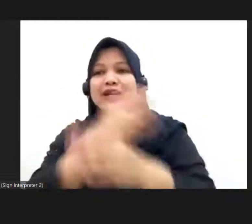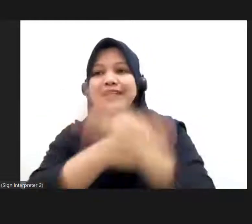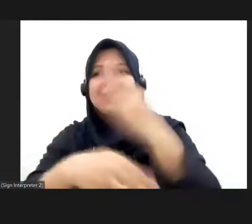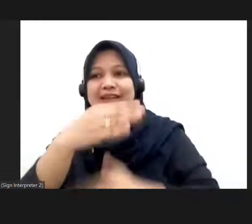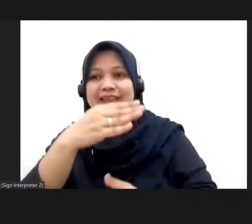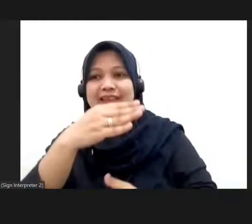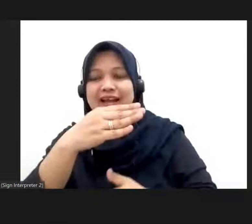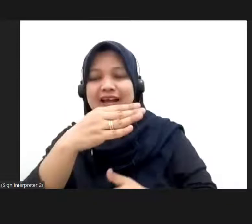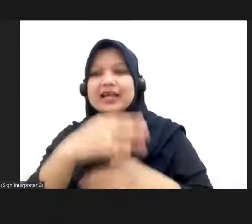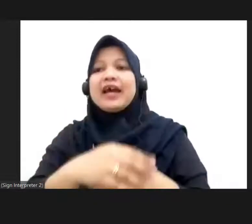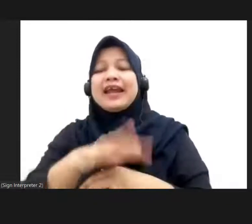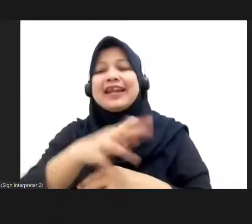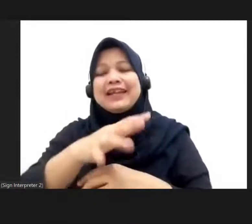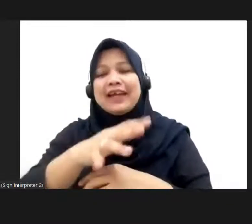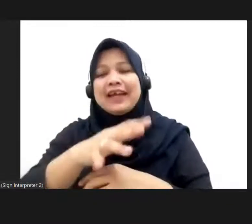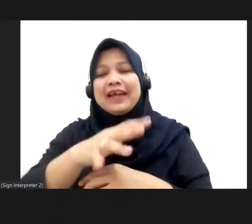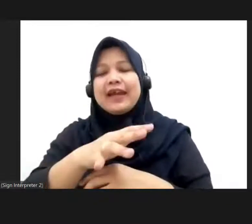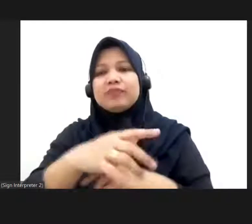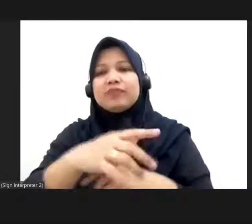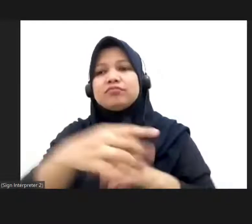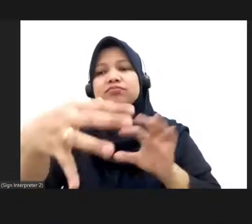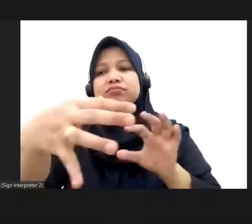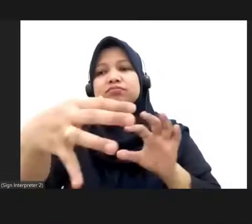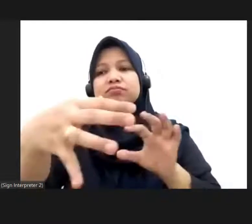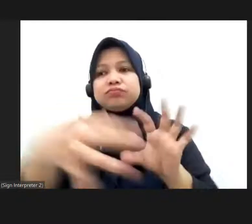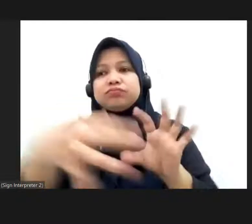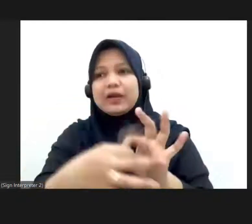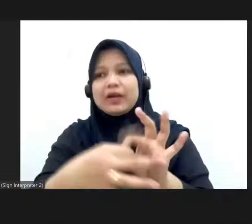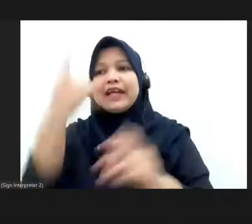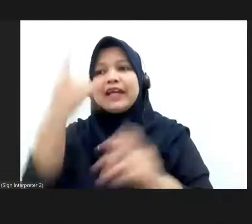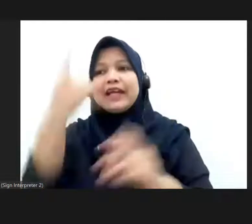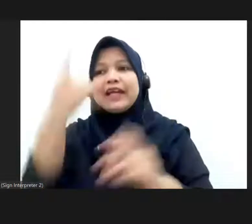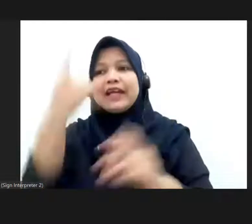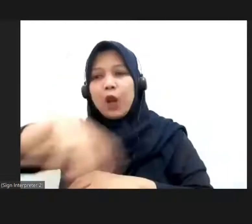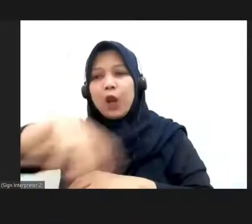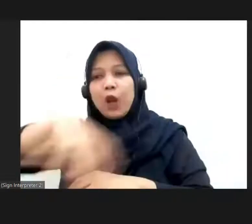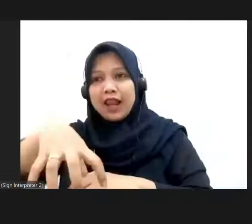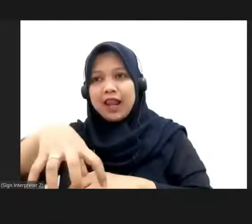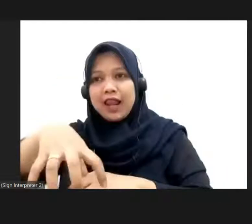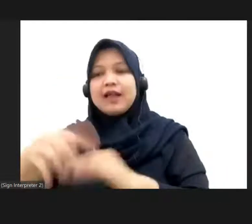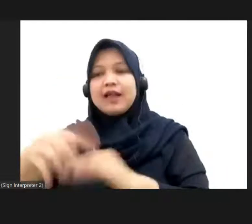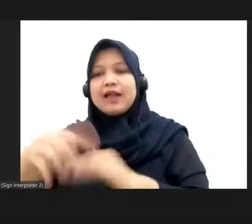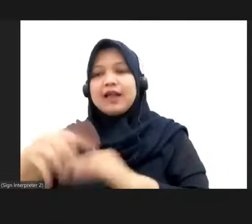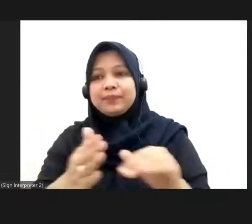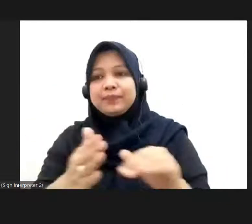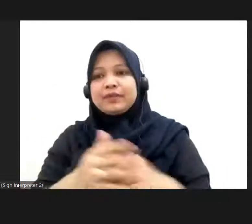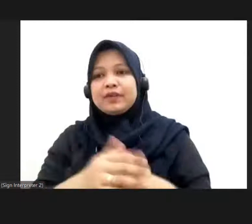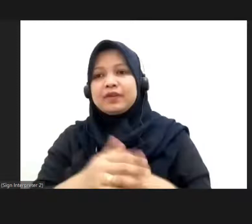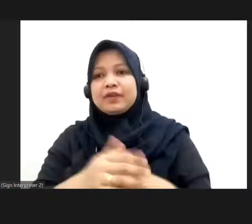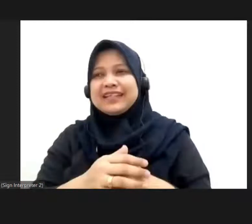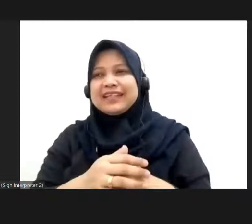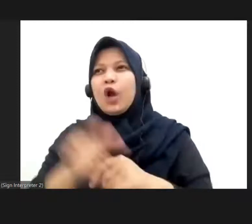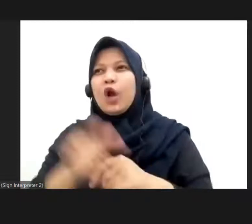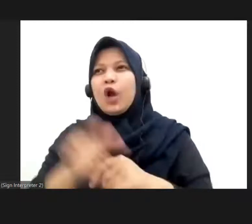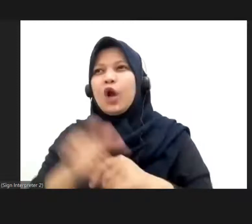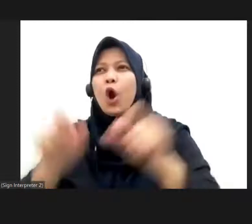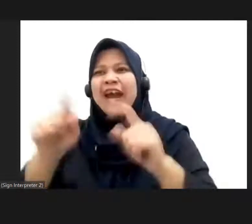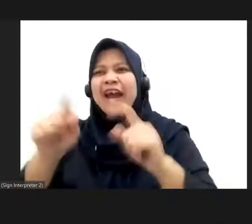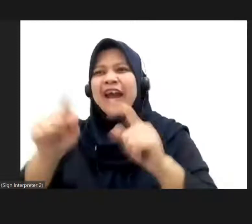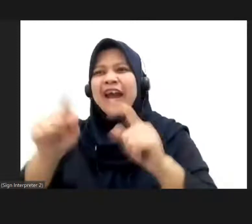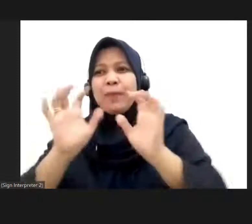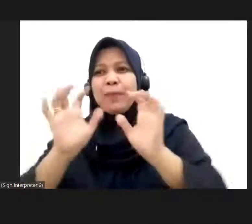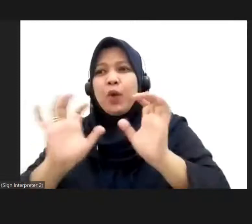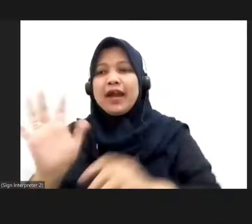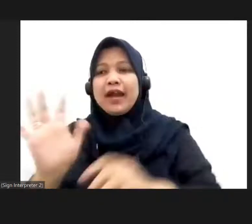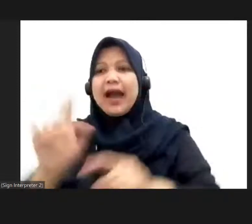with the local government, and not using much resources, but just connecting